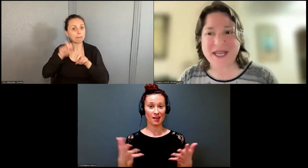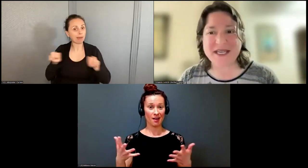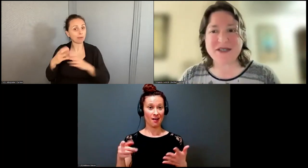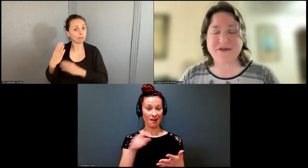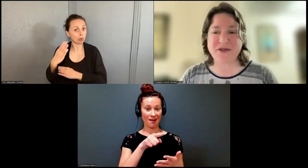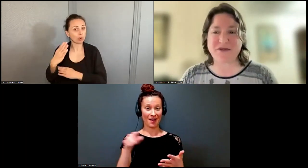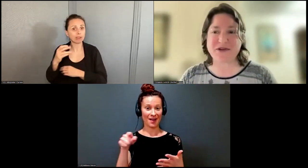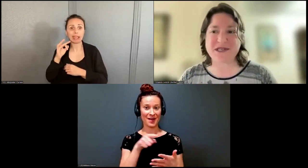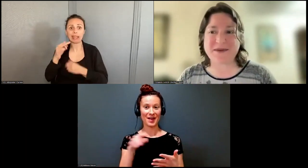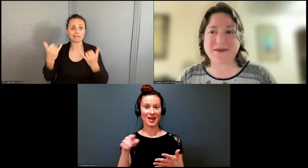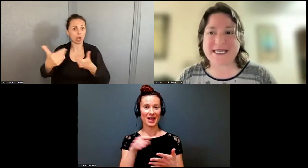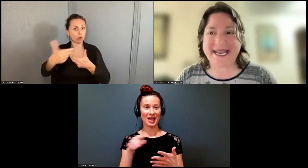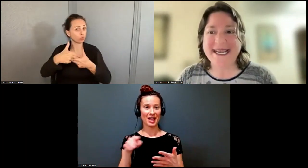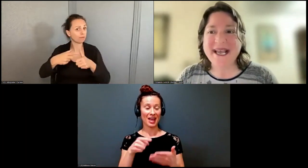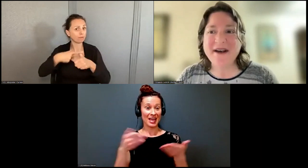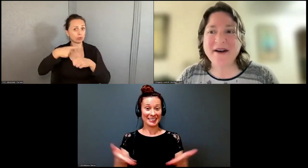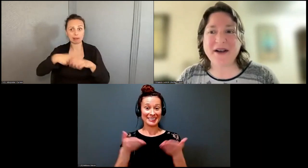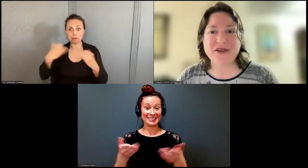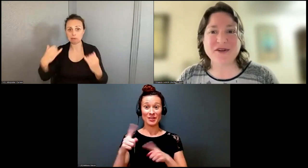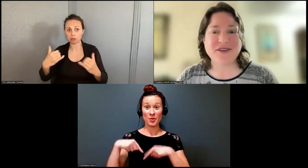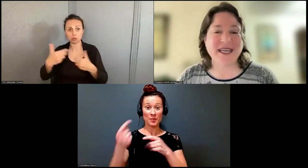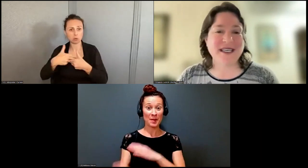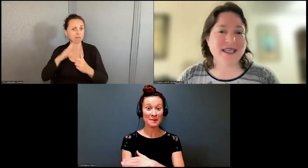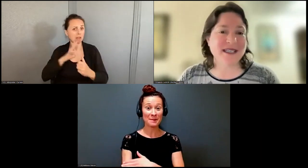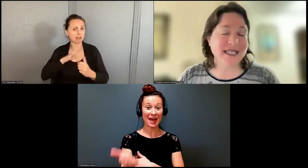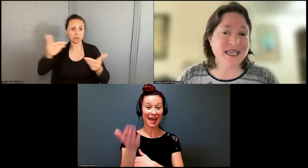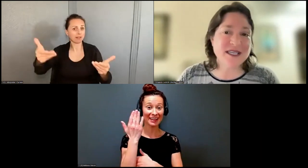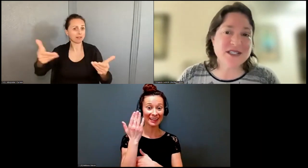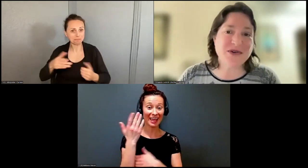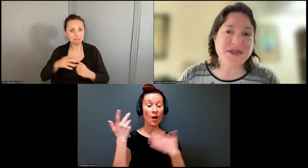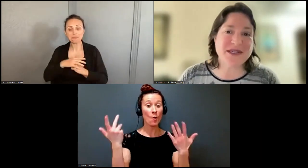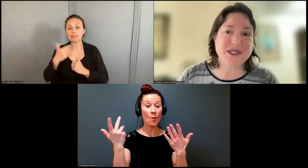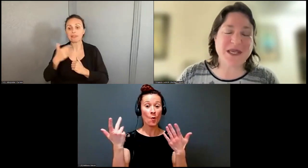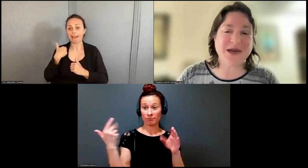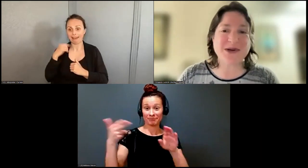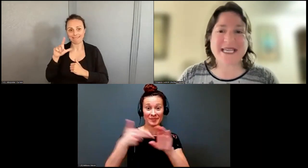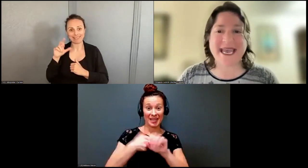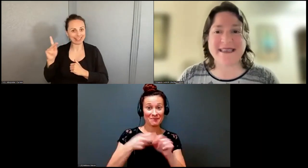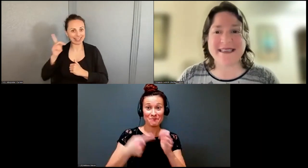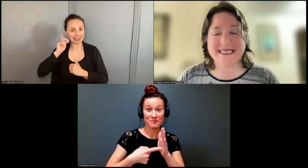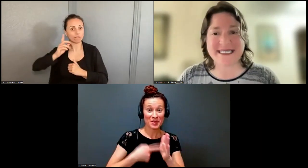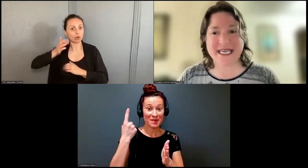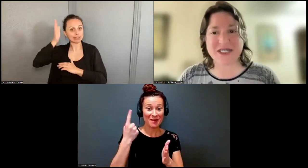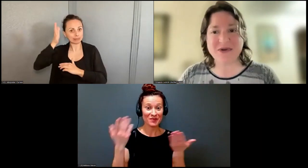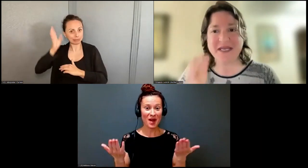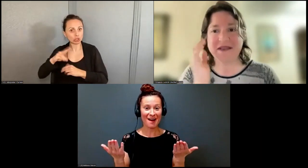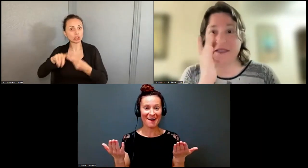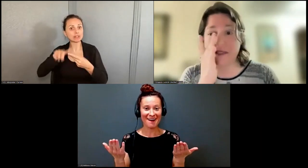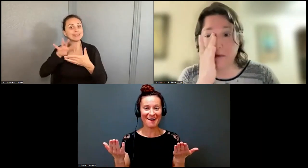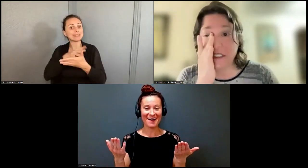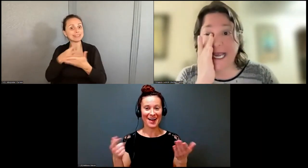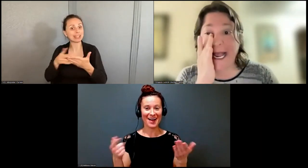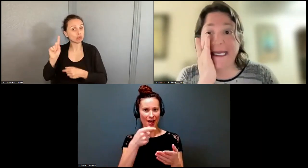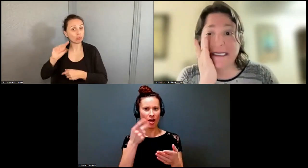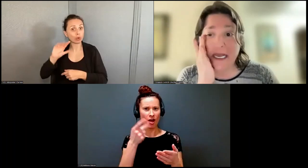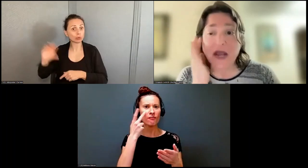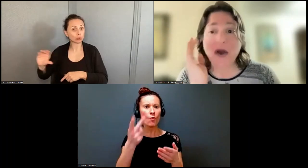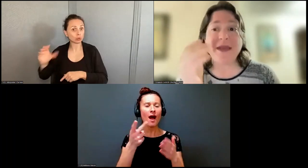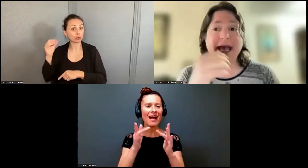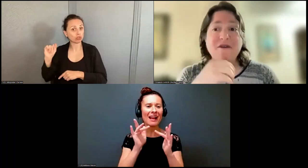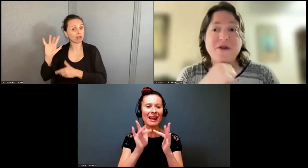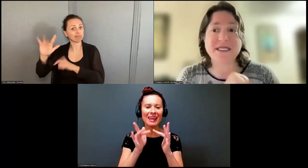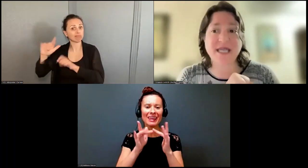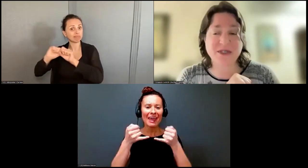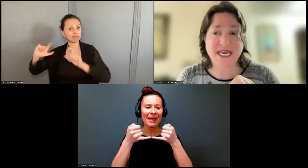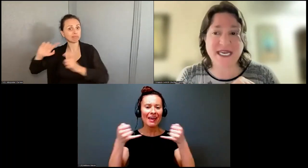just joining us for the first time today. You'll find a link to the speakers and the schedule in the Zoom chat.